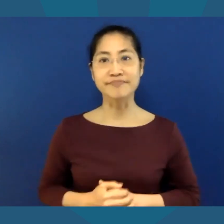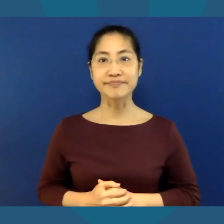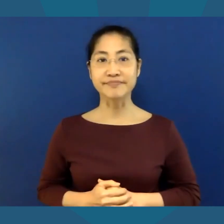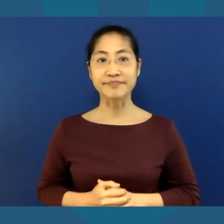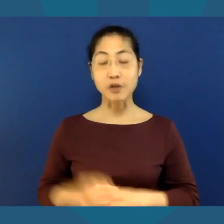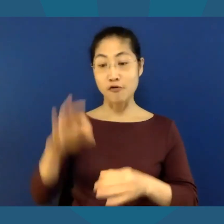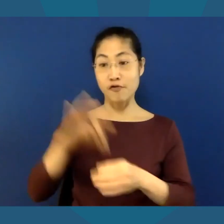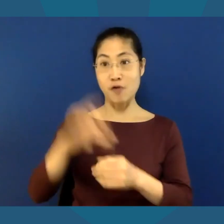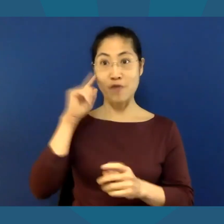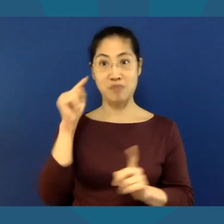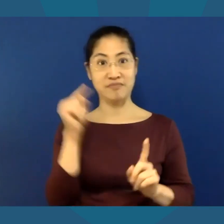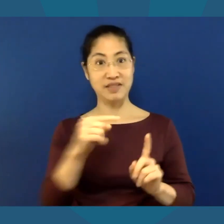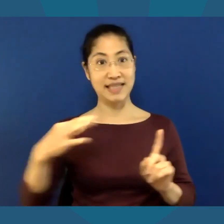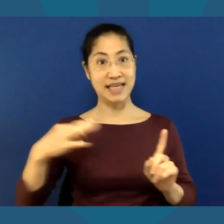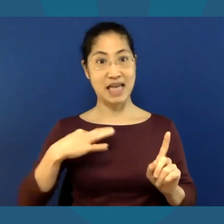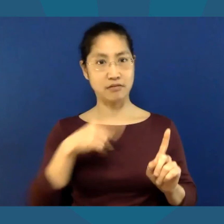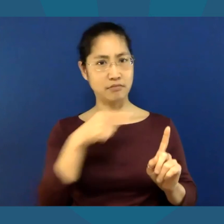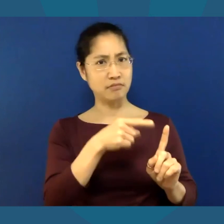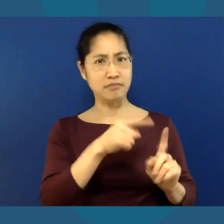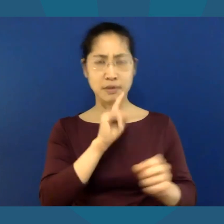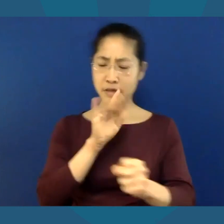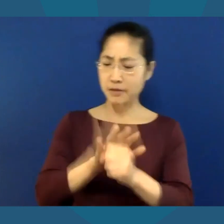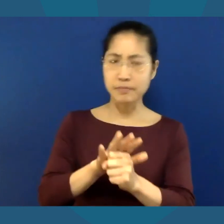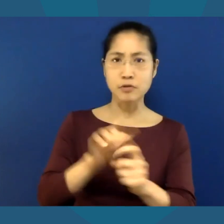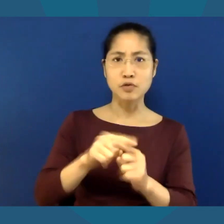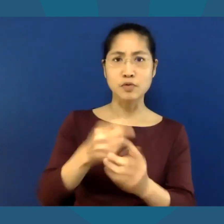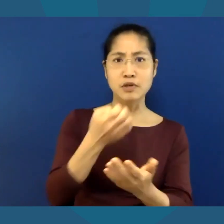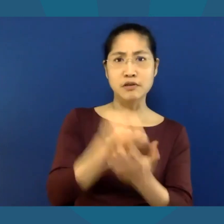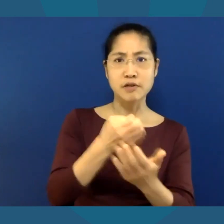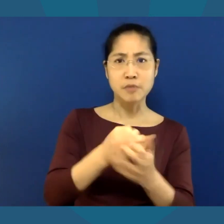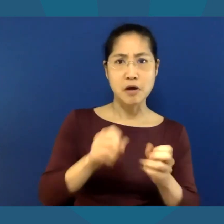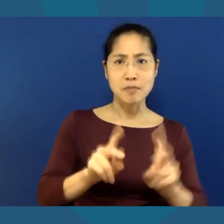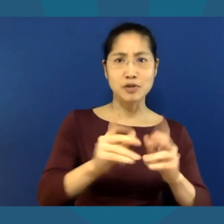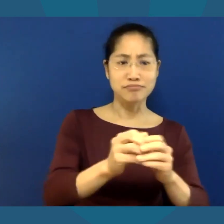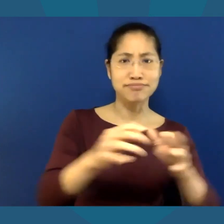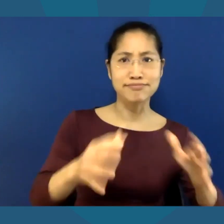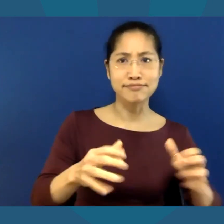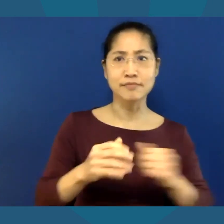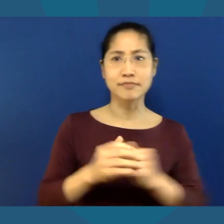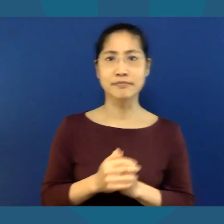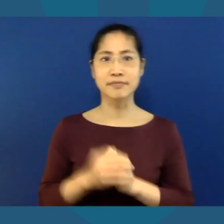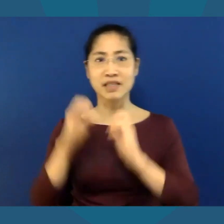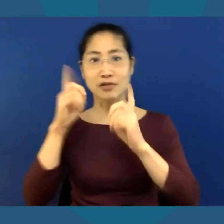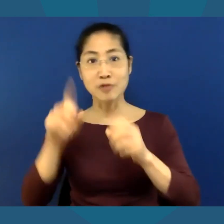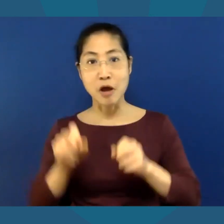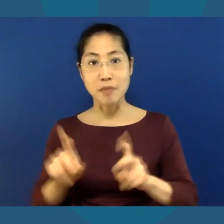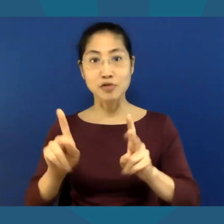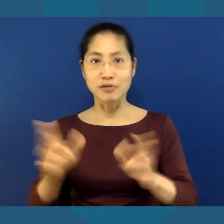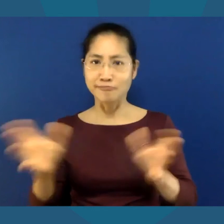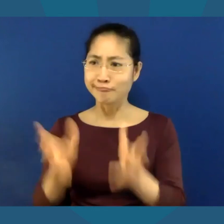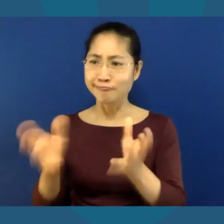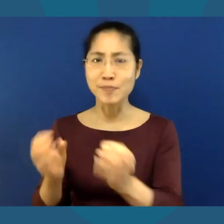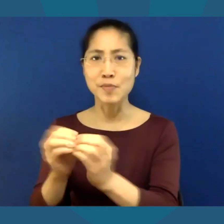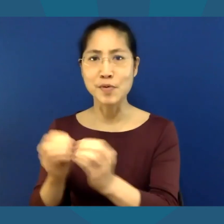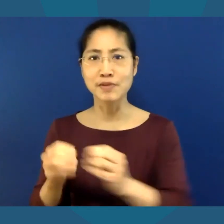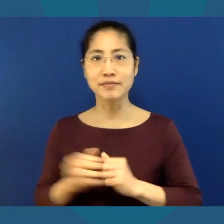to expanding economic opportunity, bolstering educational opportunities,